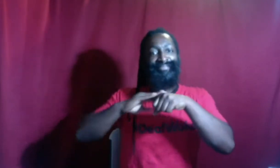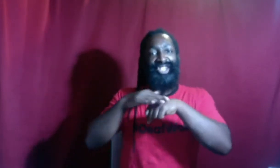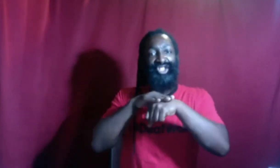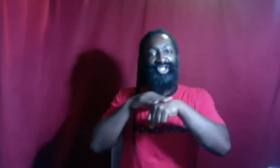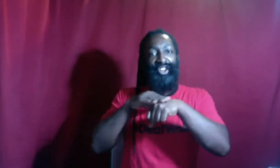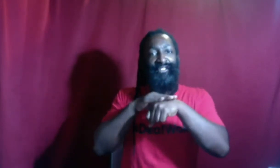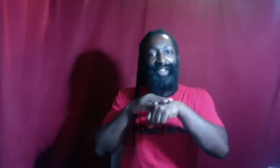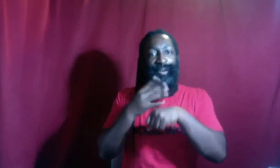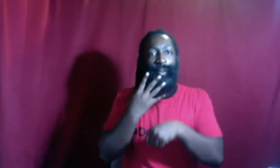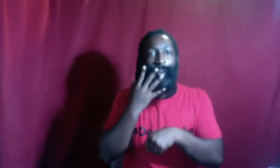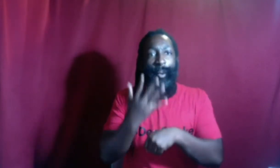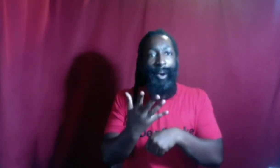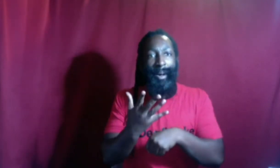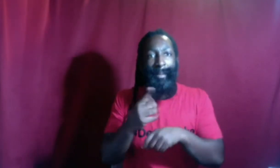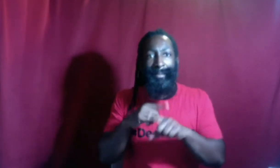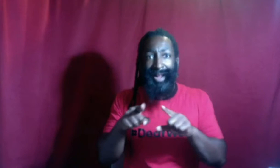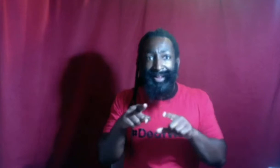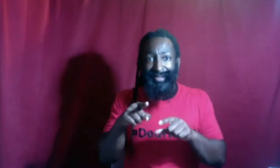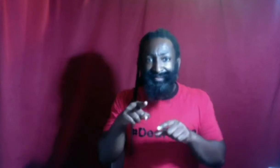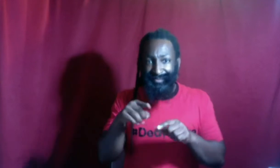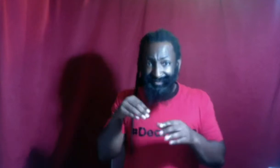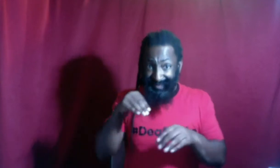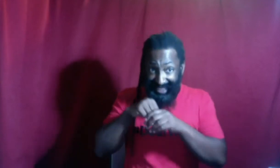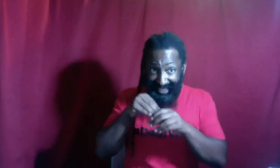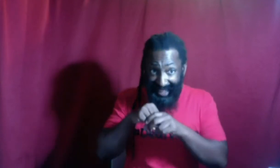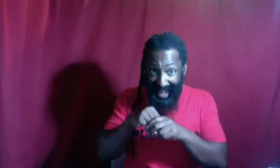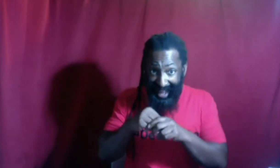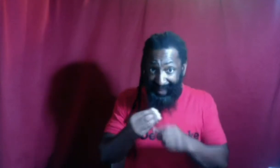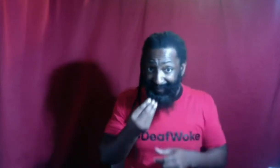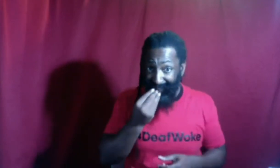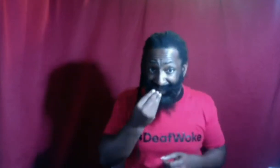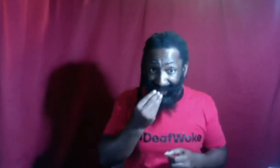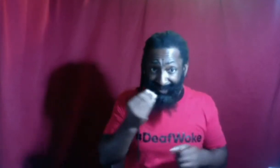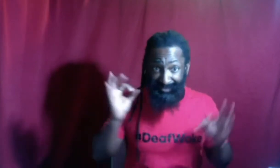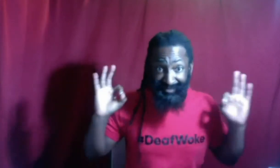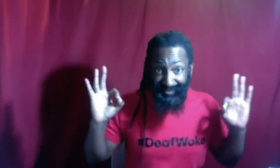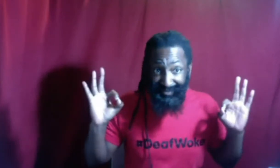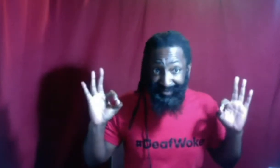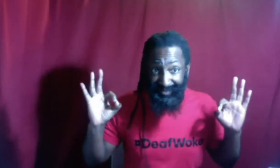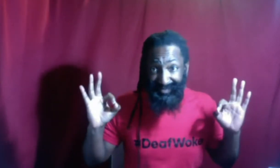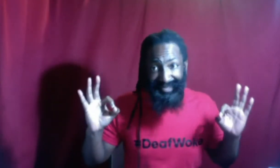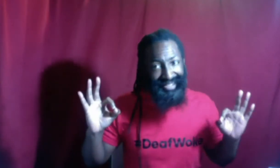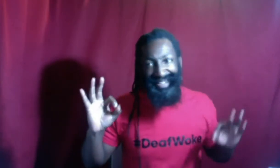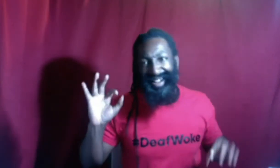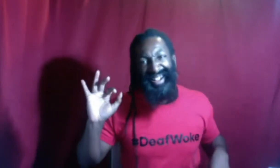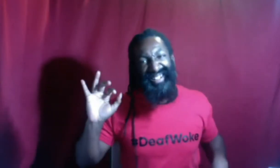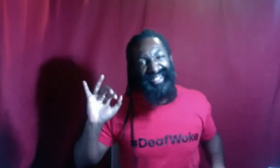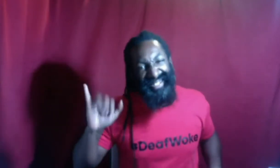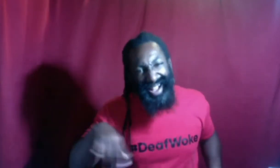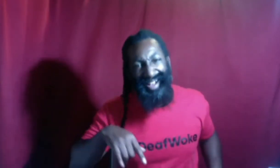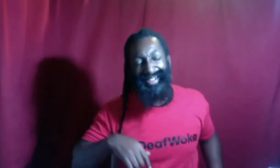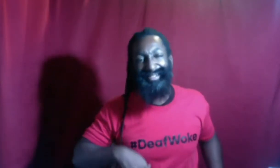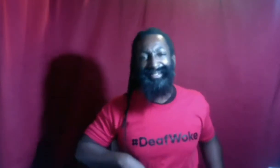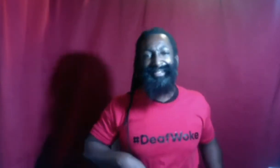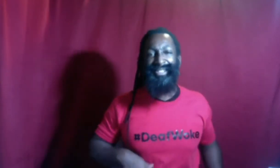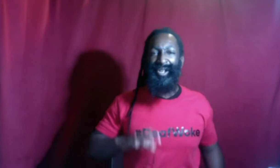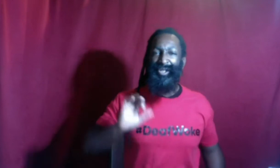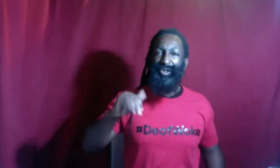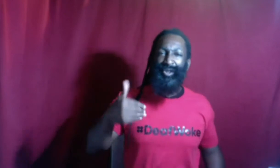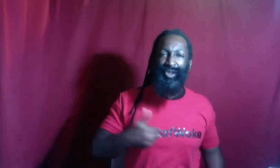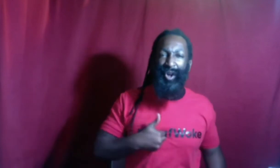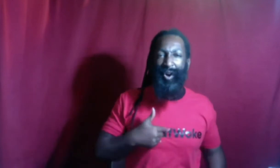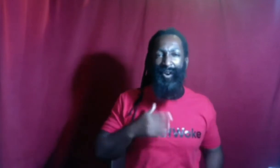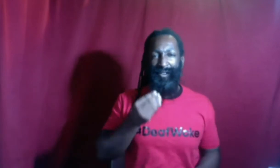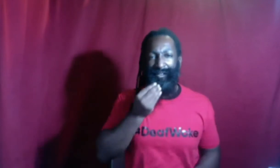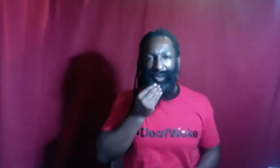You know, microwaving is just covering the surface. It's a warm up. But the core of that food,